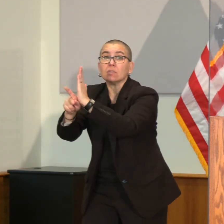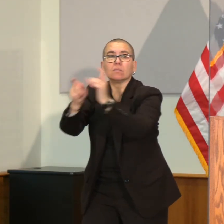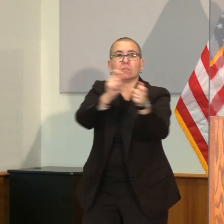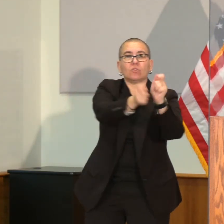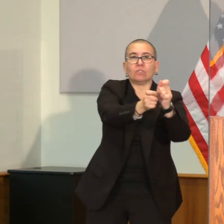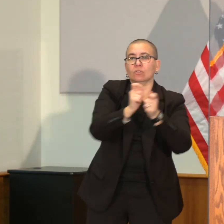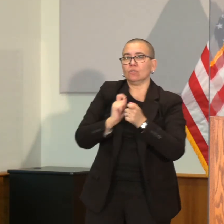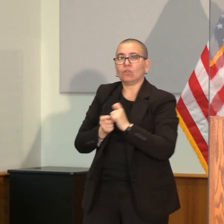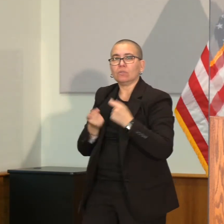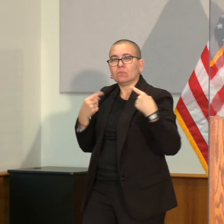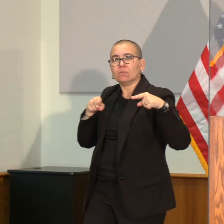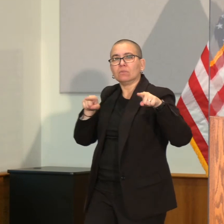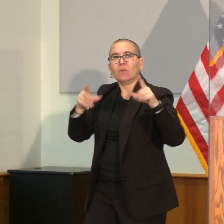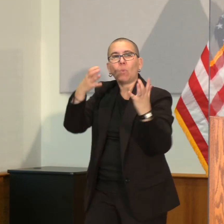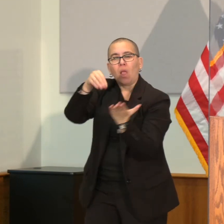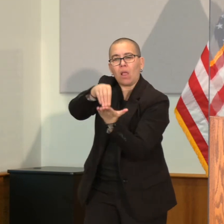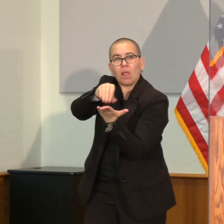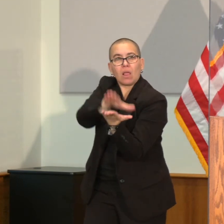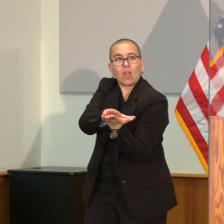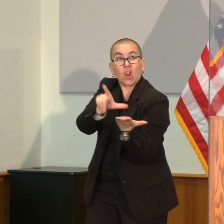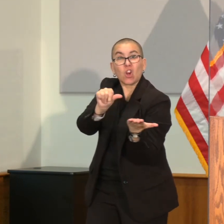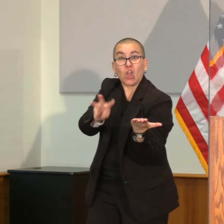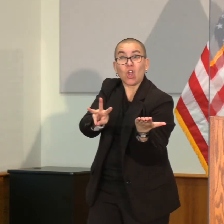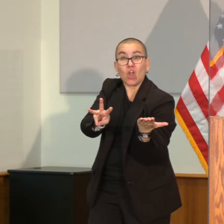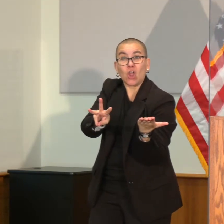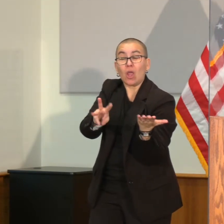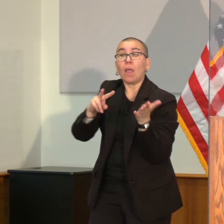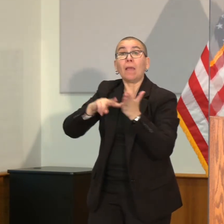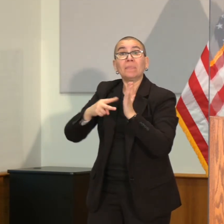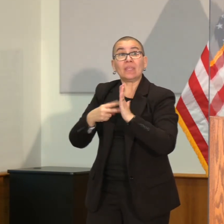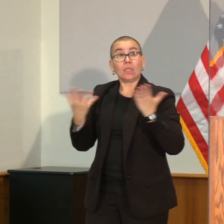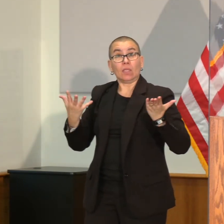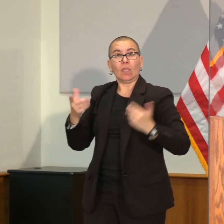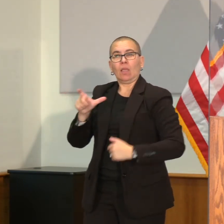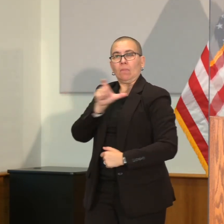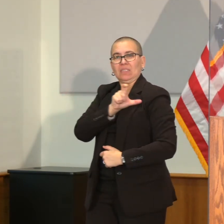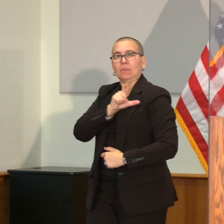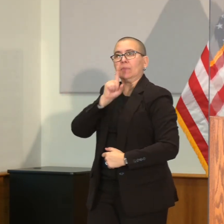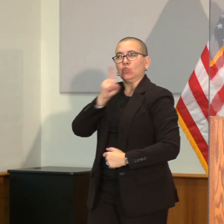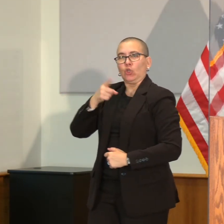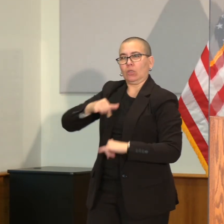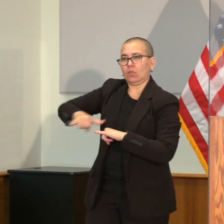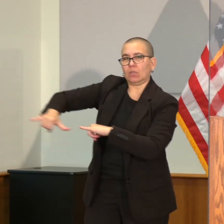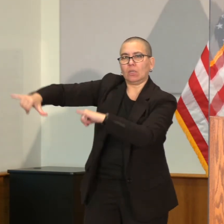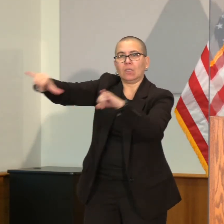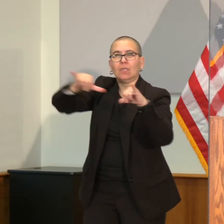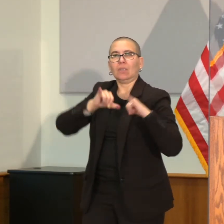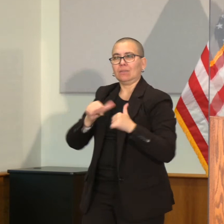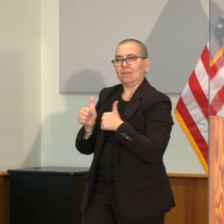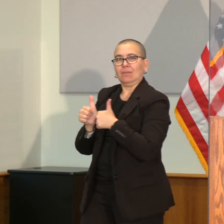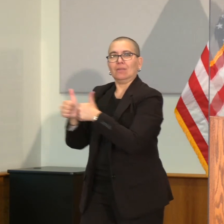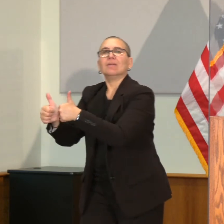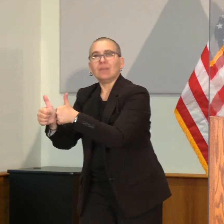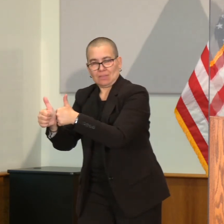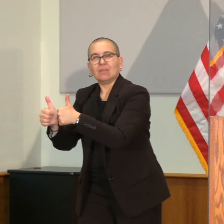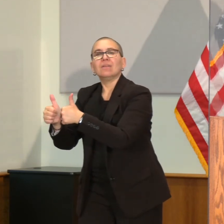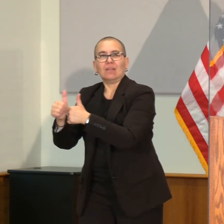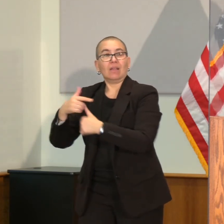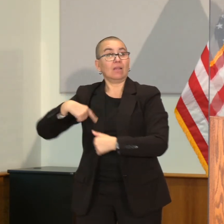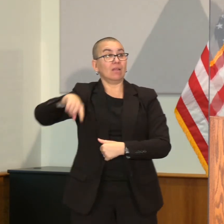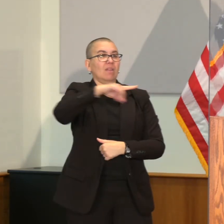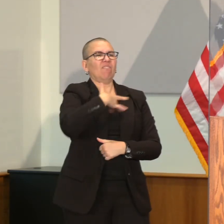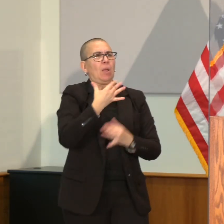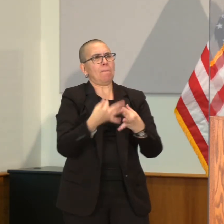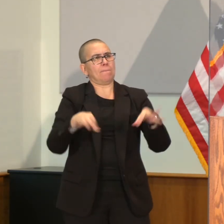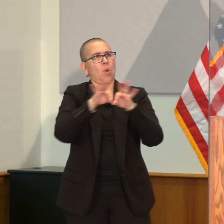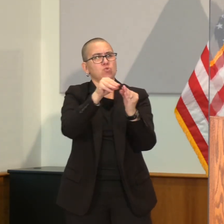it sets a standard, and it tells the entire state that we believe it's important enough to put it into law. And that sends that message to